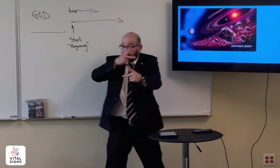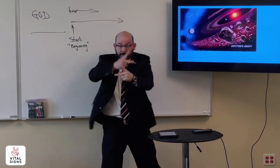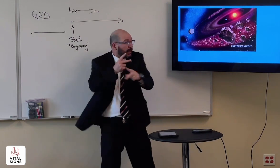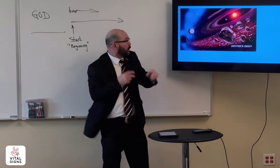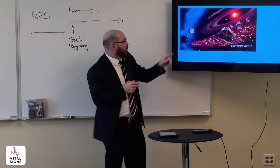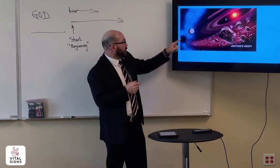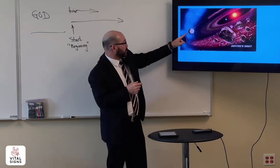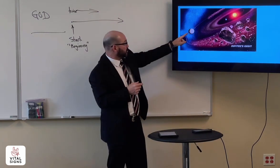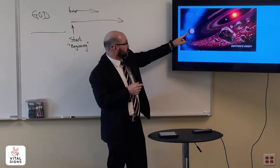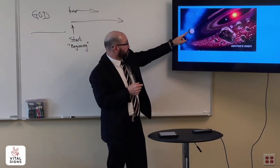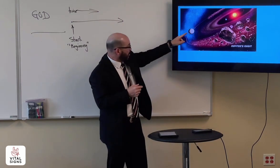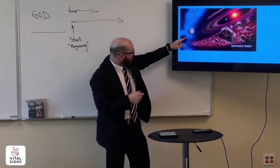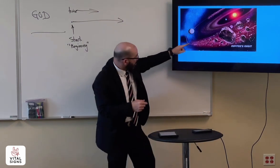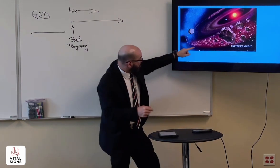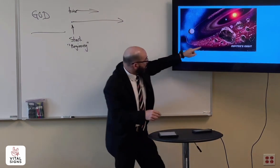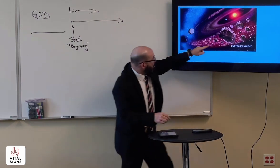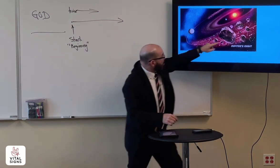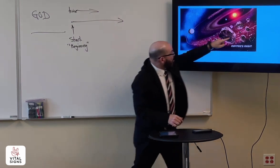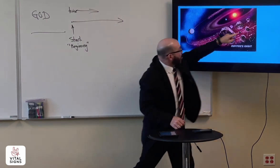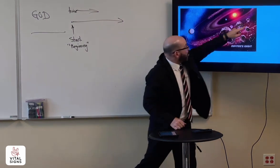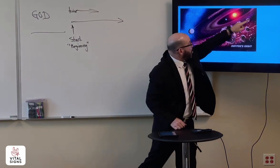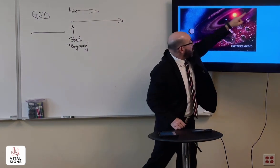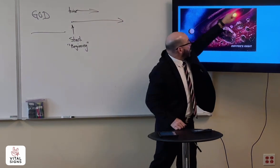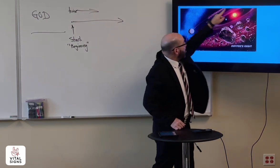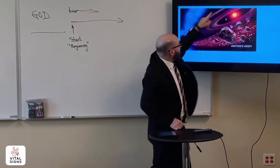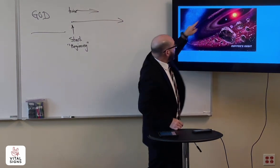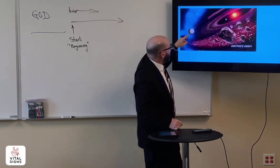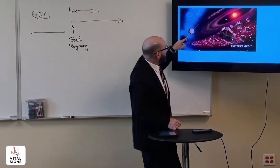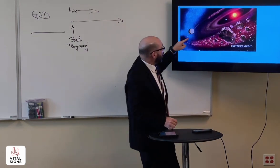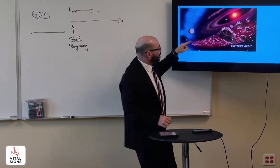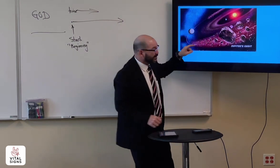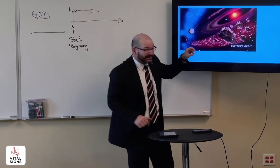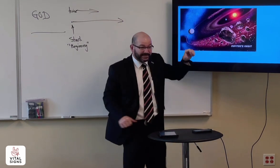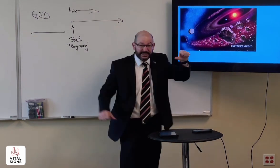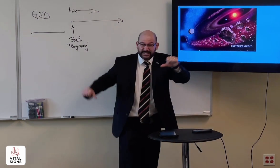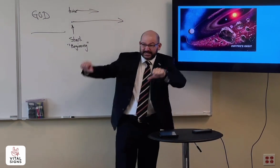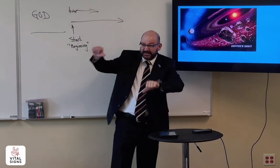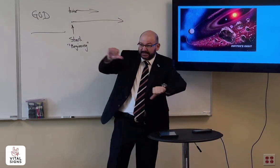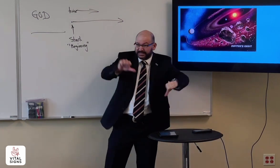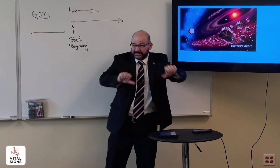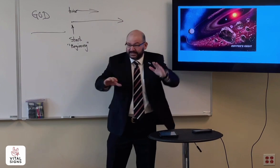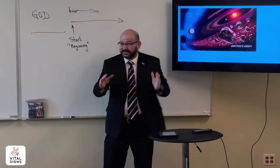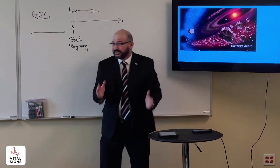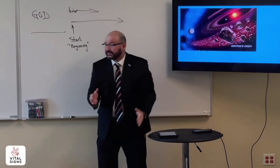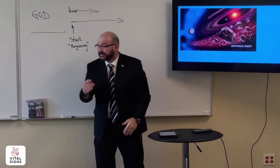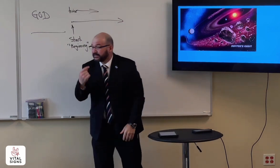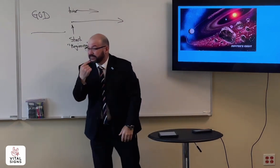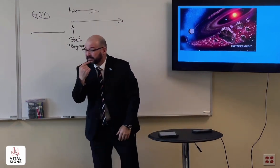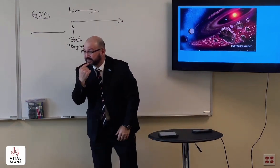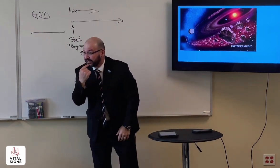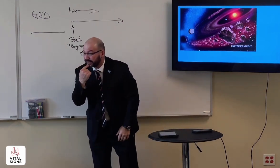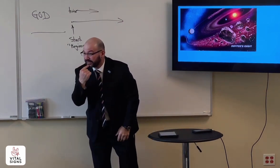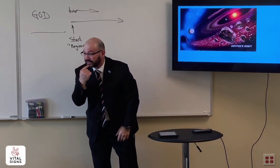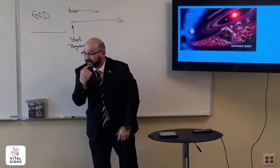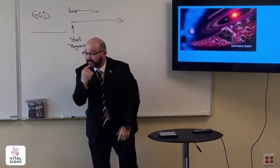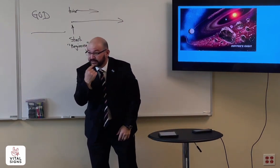Jupiter is going around the sun also. And scientists teach us